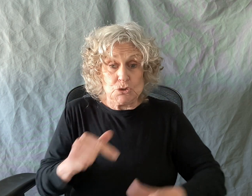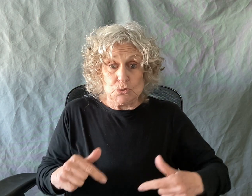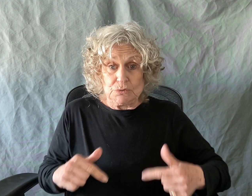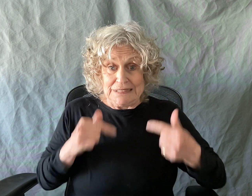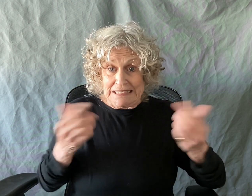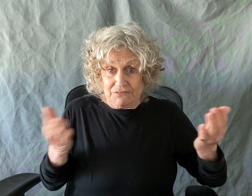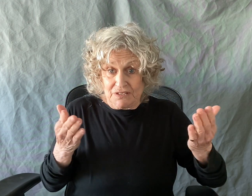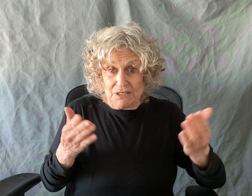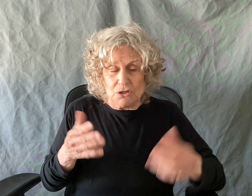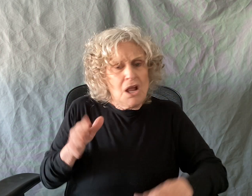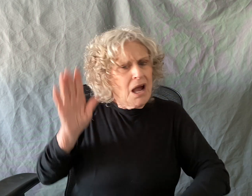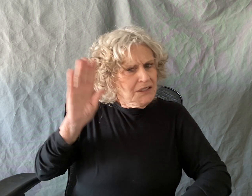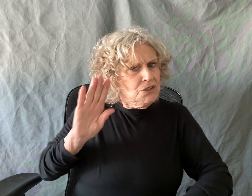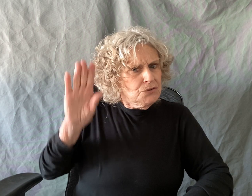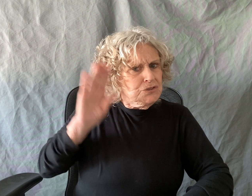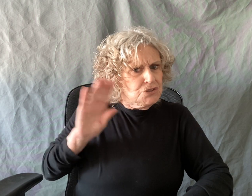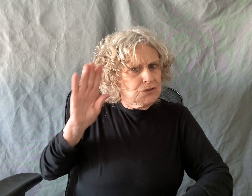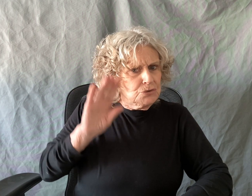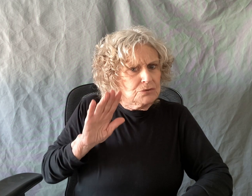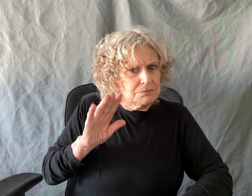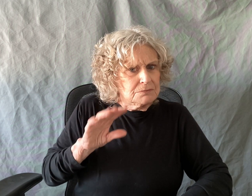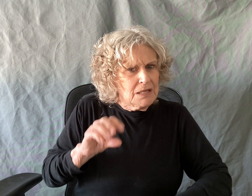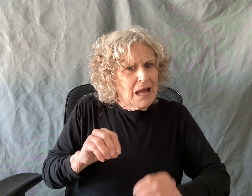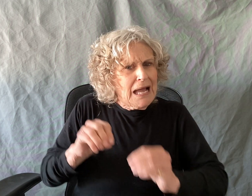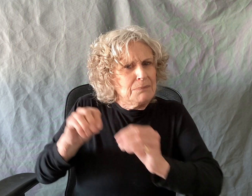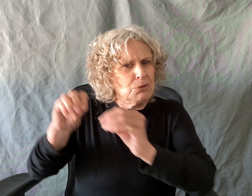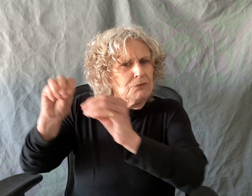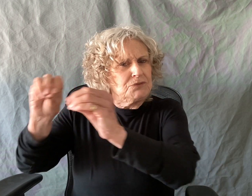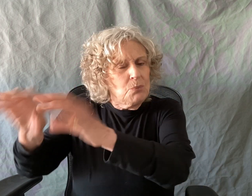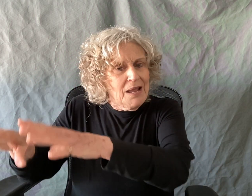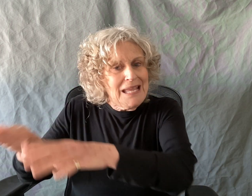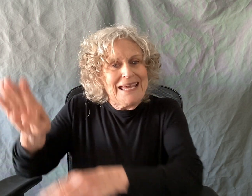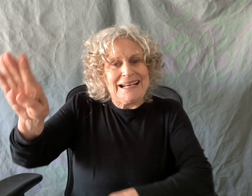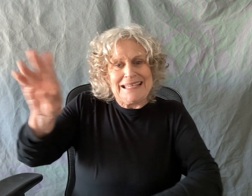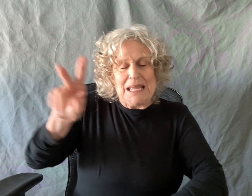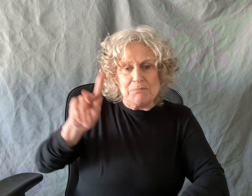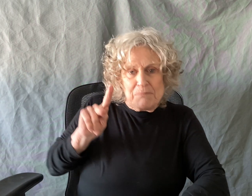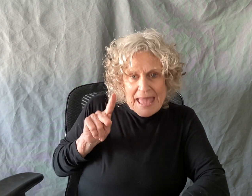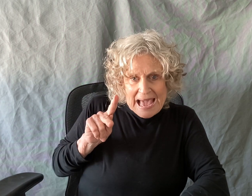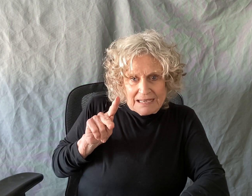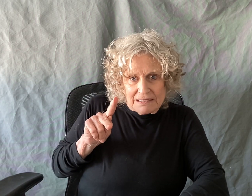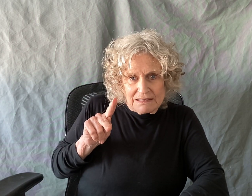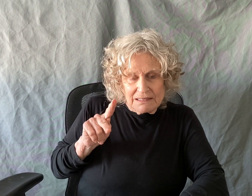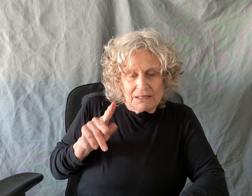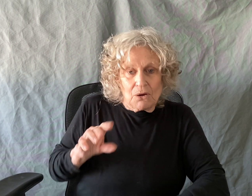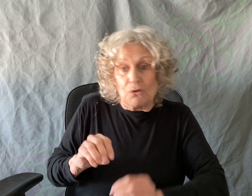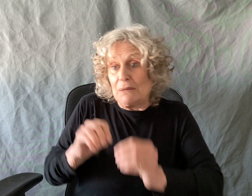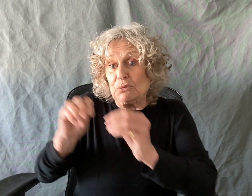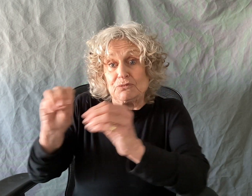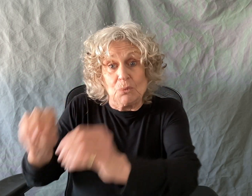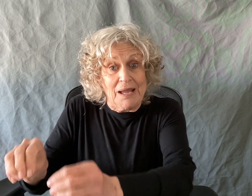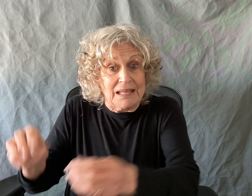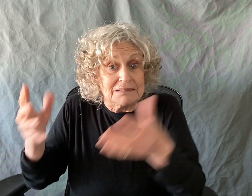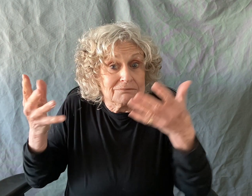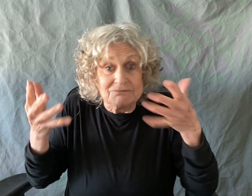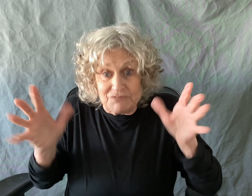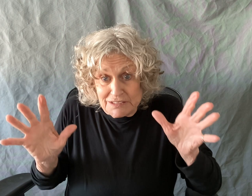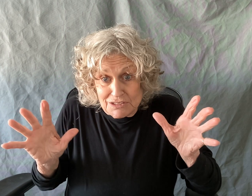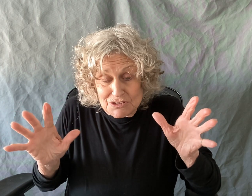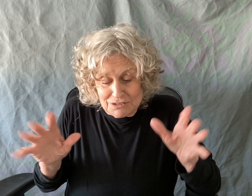you live here. Used to. I moved away and I came back. Or I moved away. Finish. I